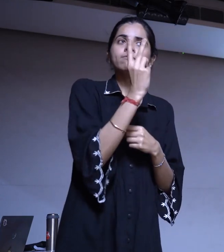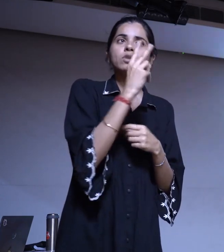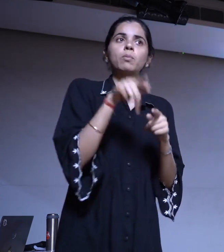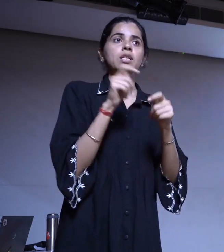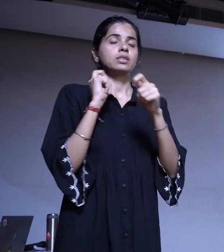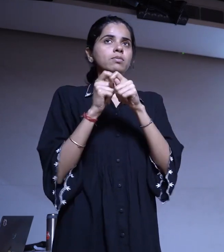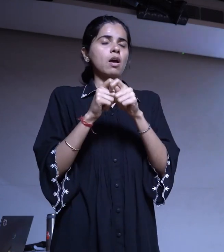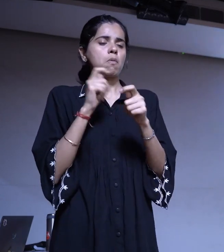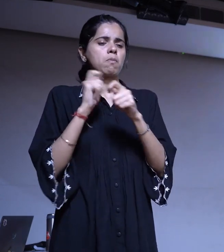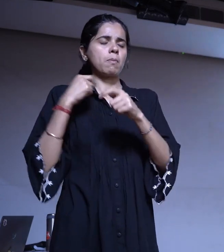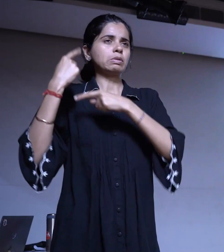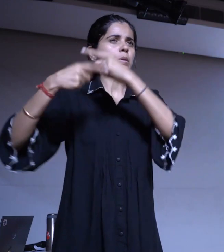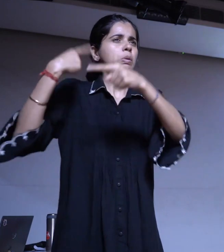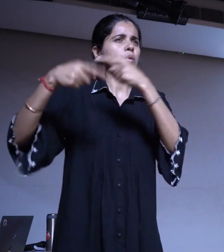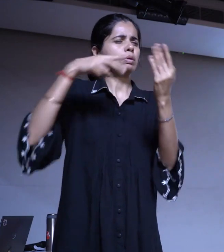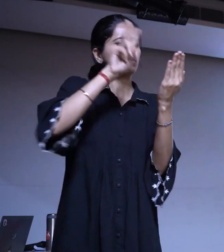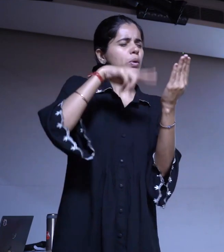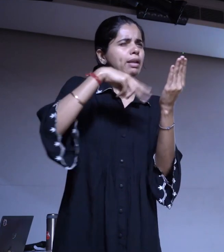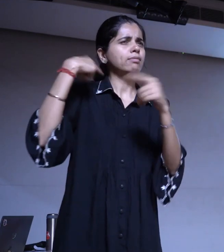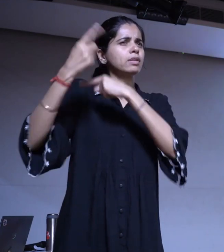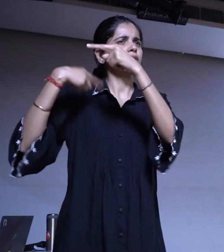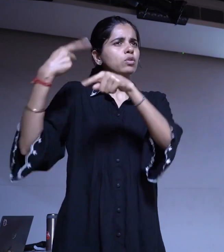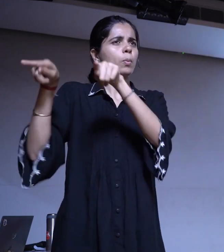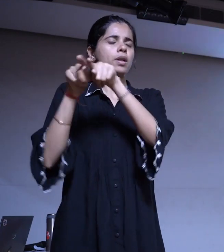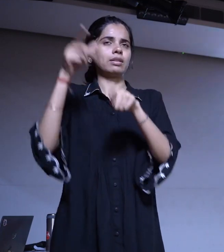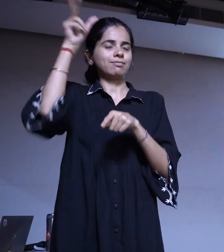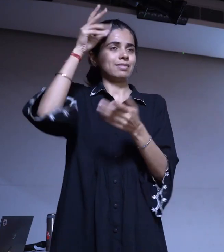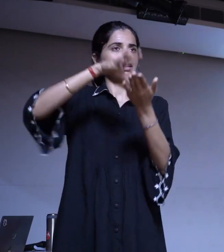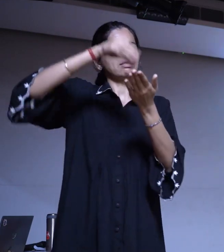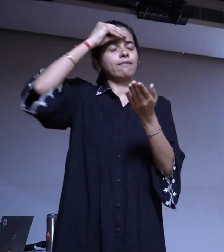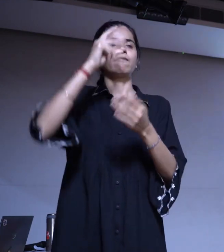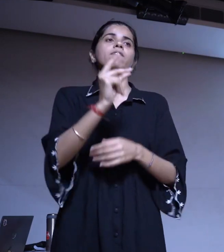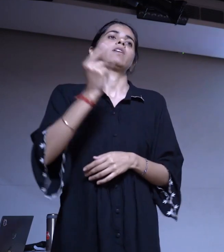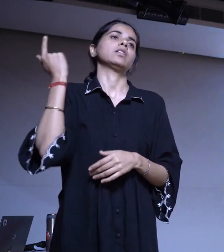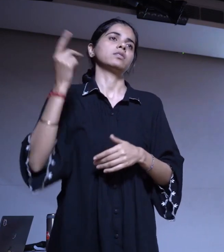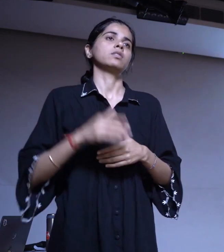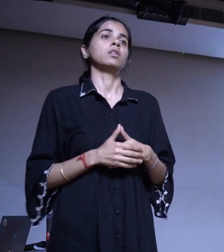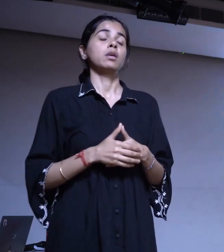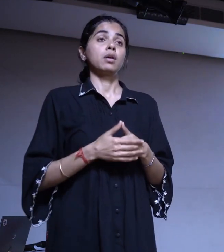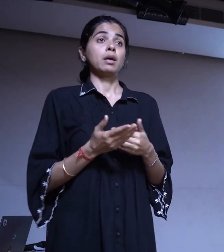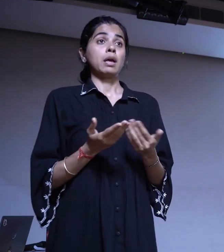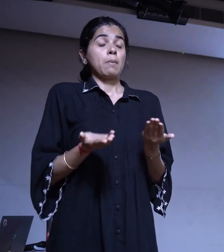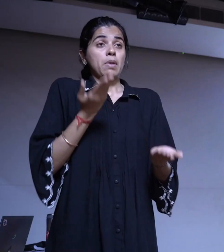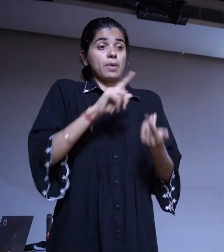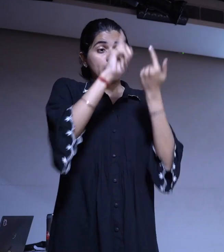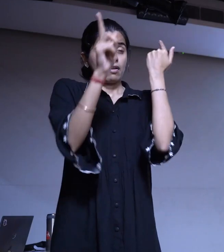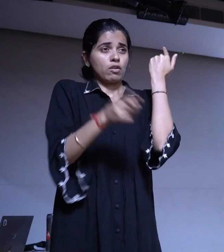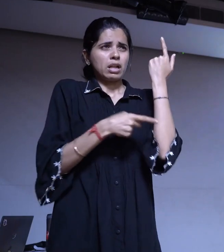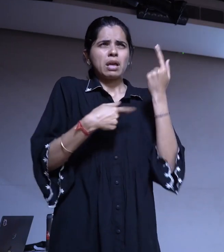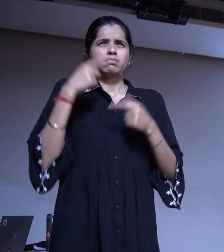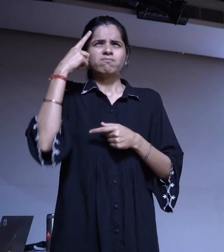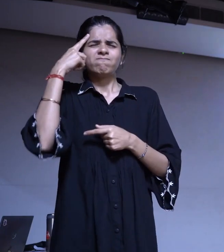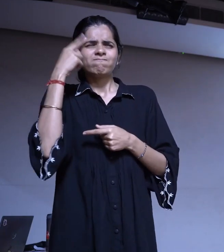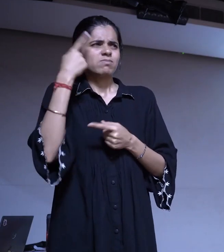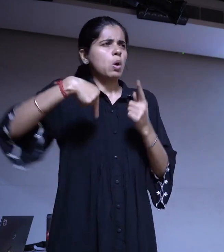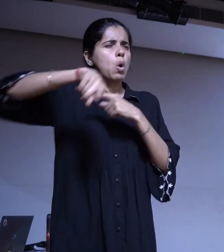and working memory that is critical for being able to learn to read and maybe at the end of today when you have a moment to think